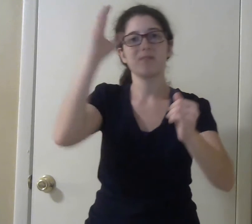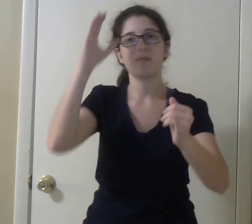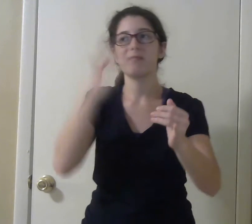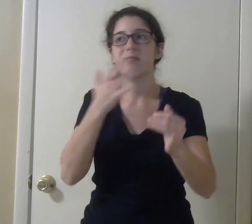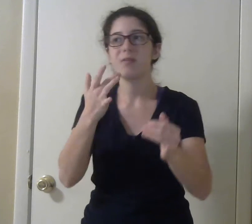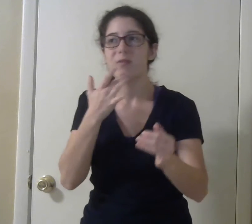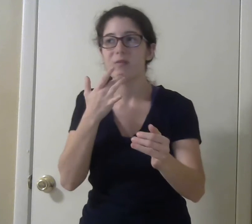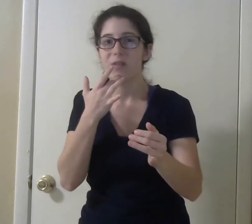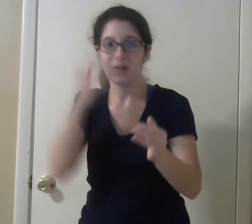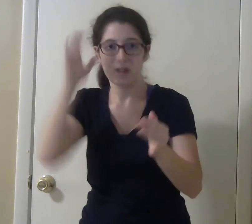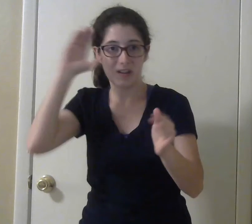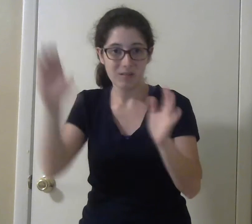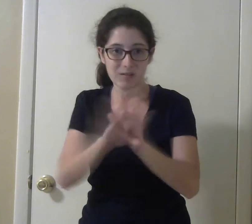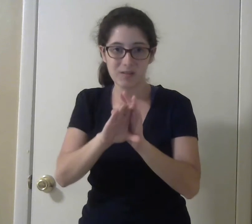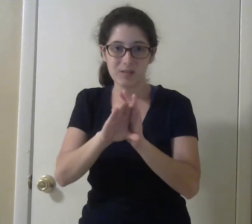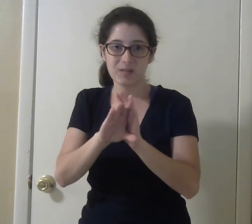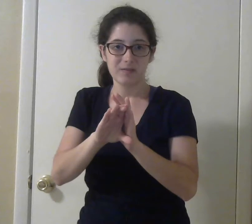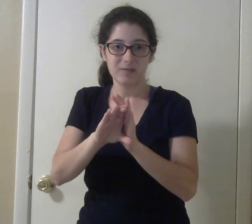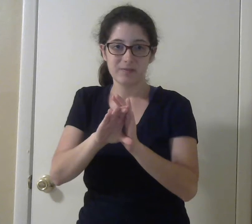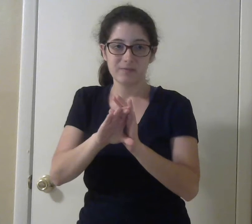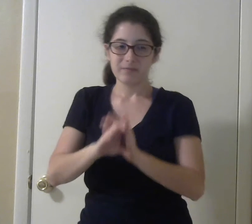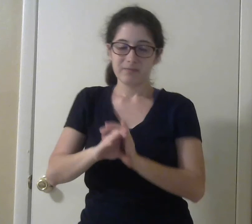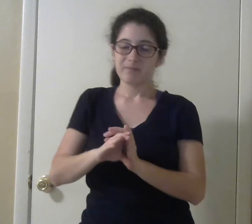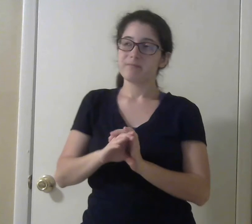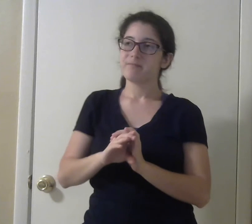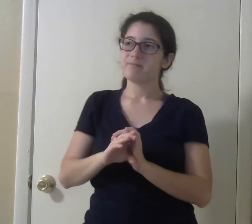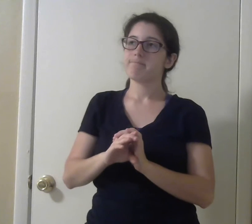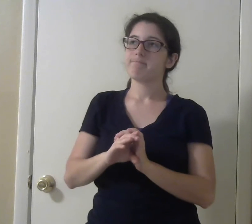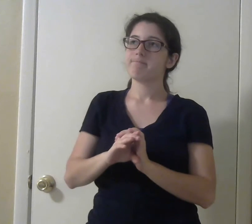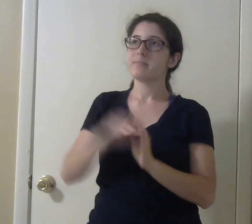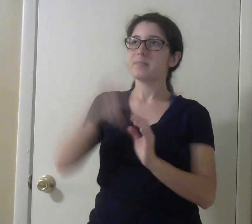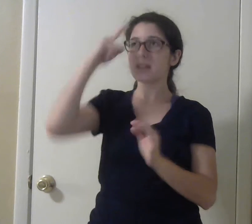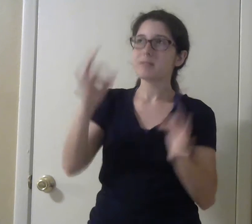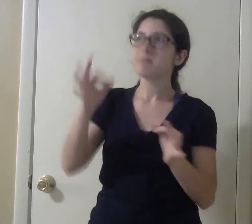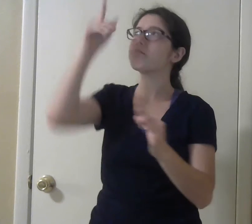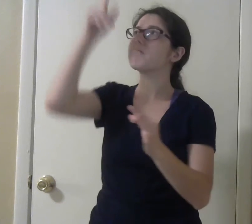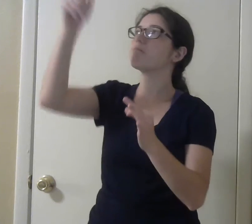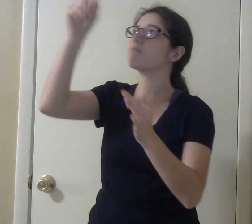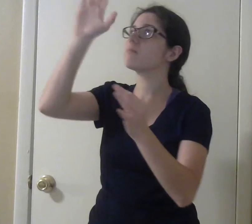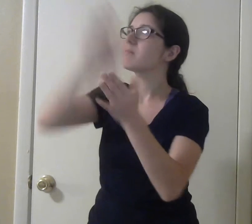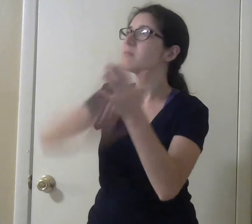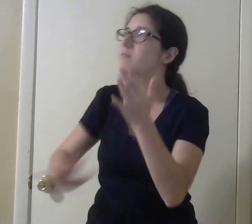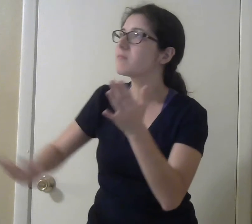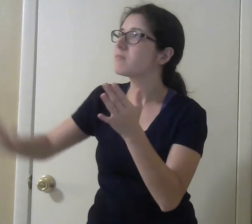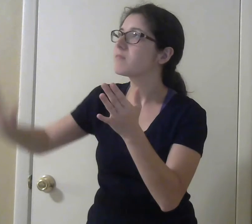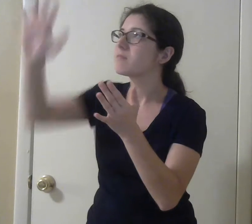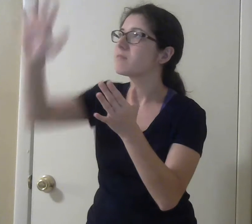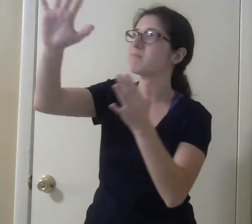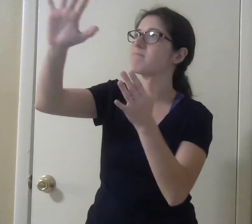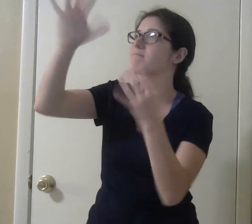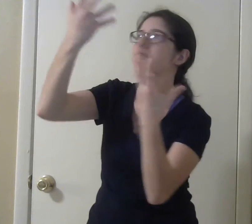they chose against God, and thus they lacked God. So sin, I would say, is a